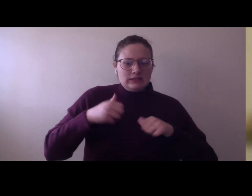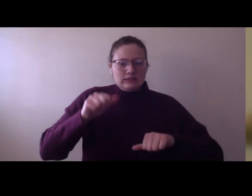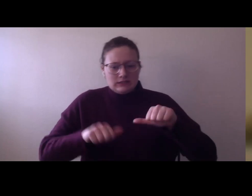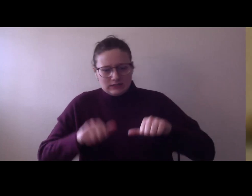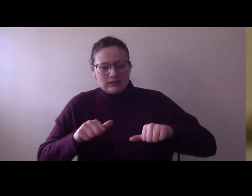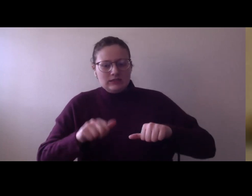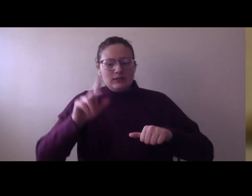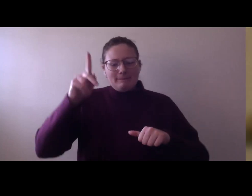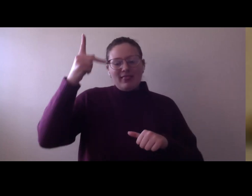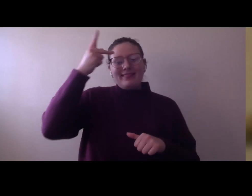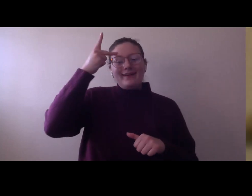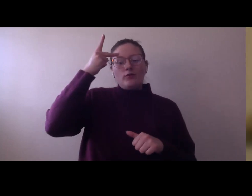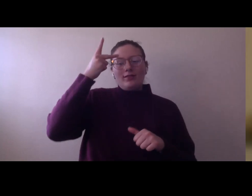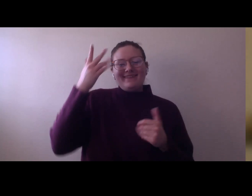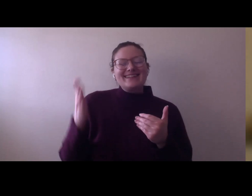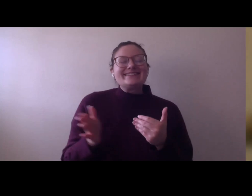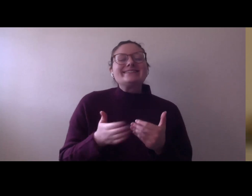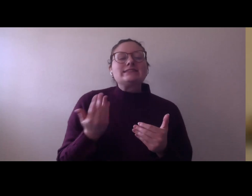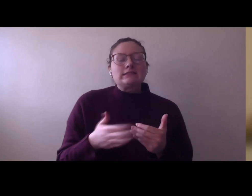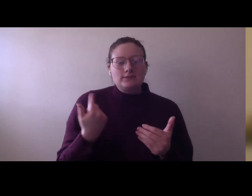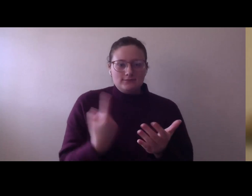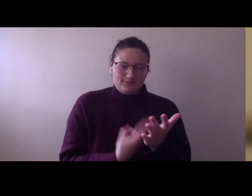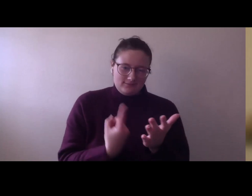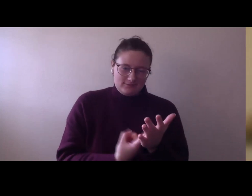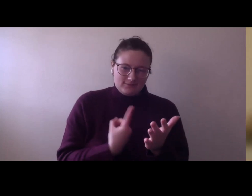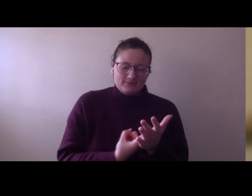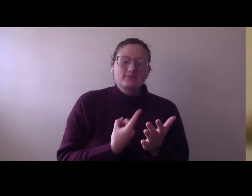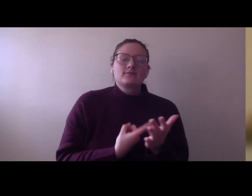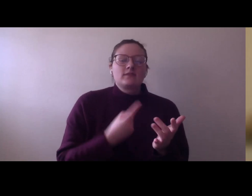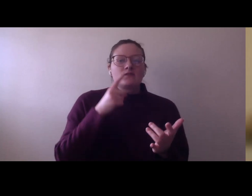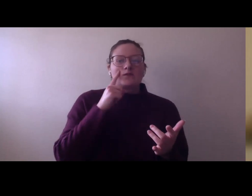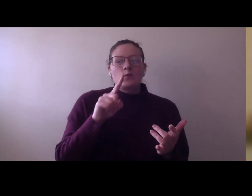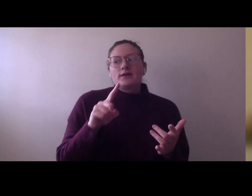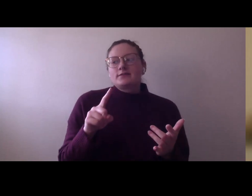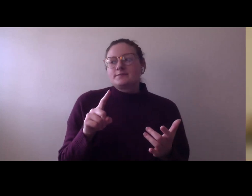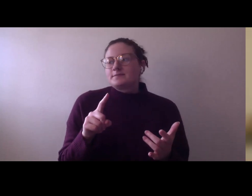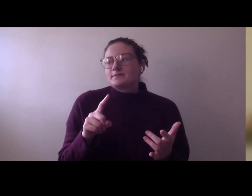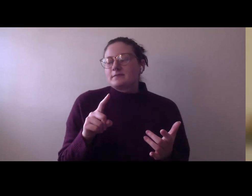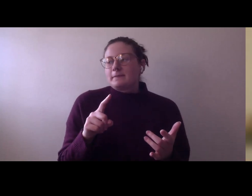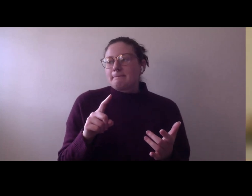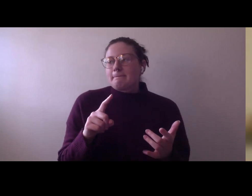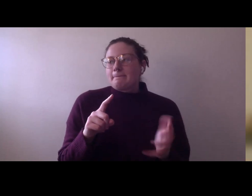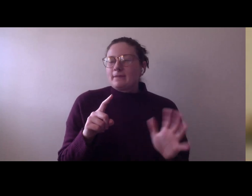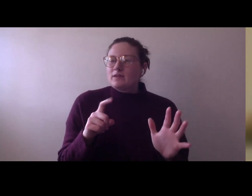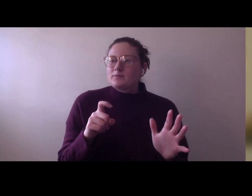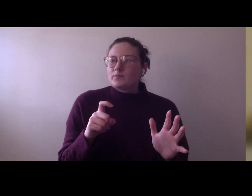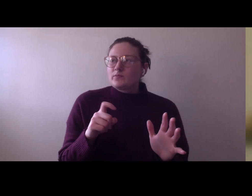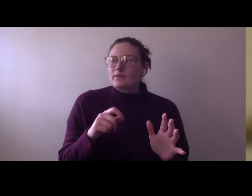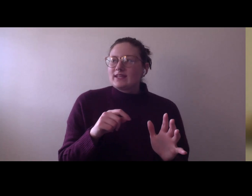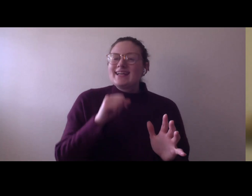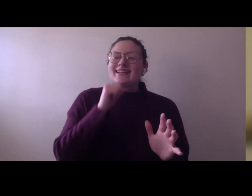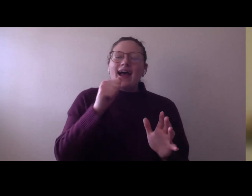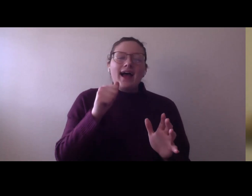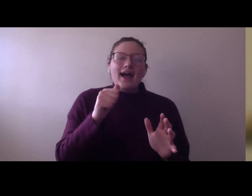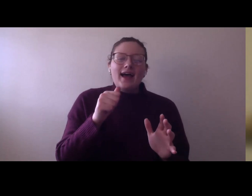politically convenient in sometimes in terms of the not paying enough attention